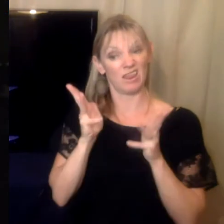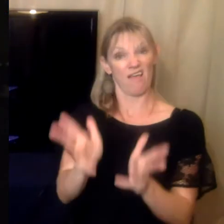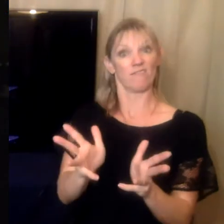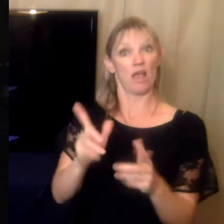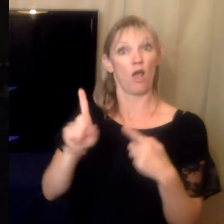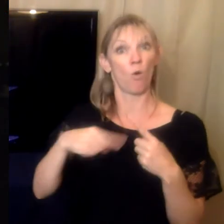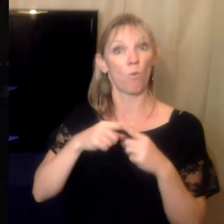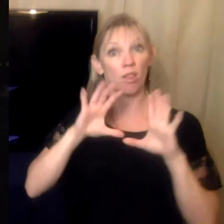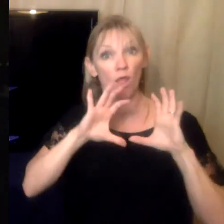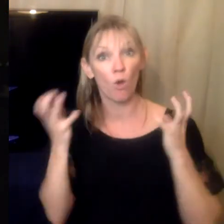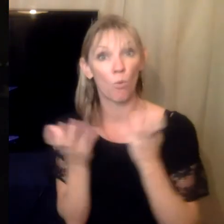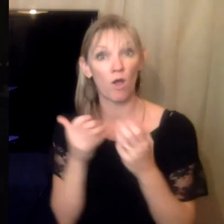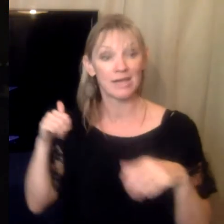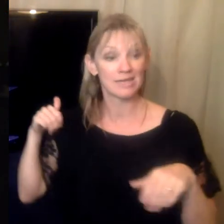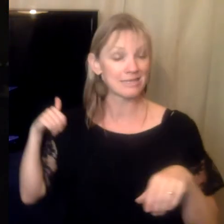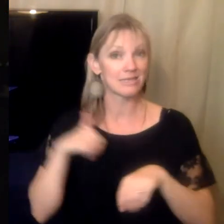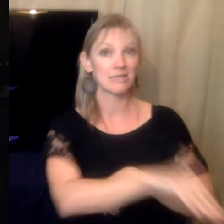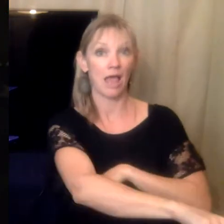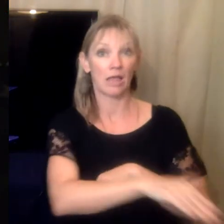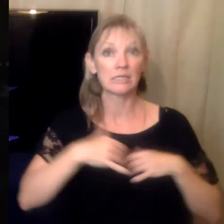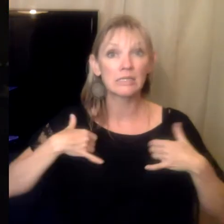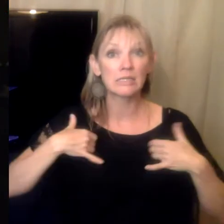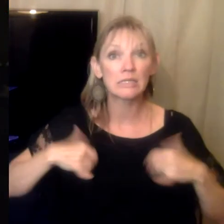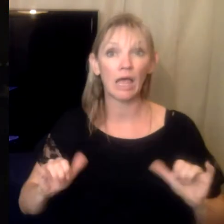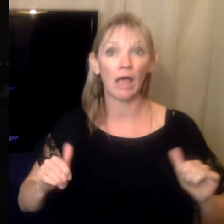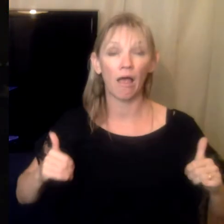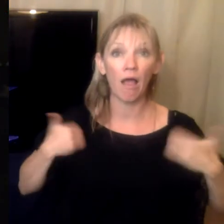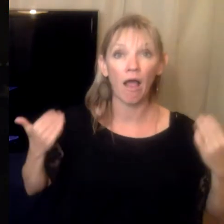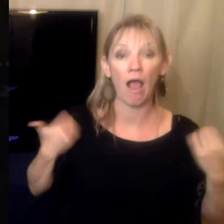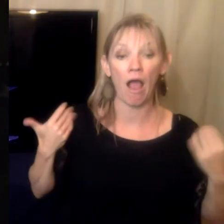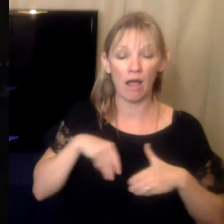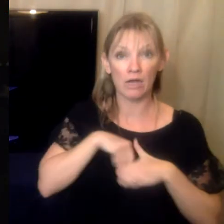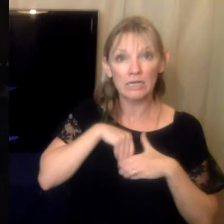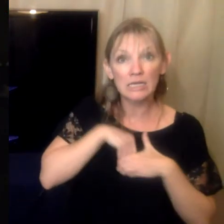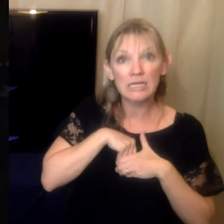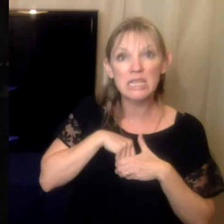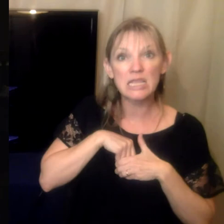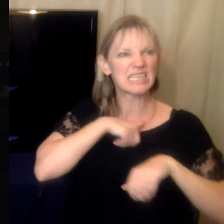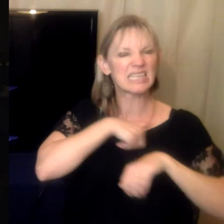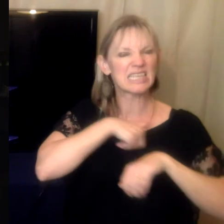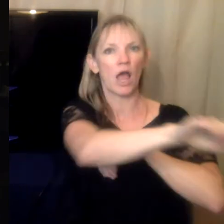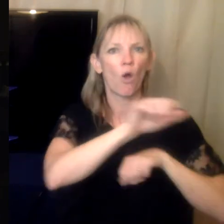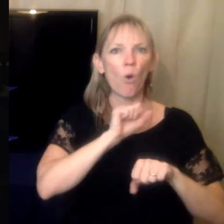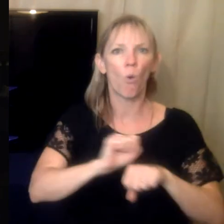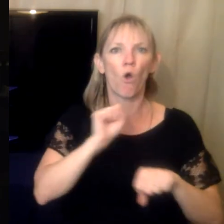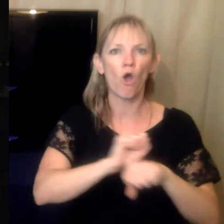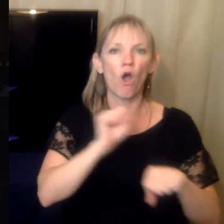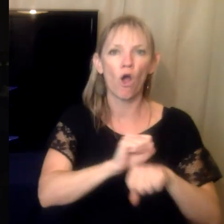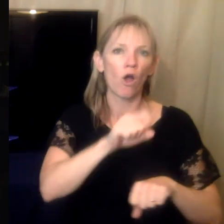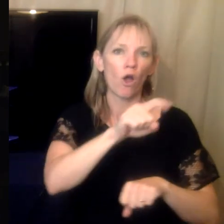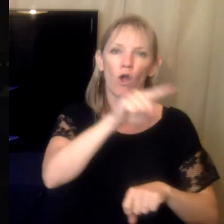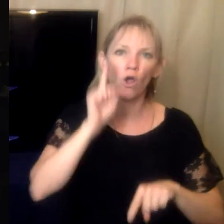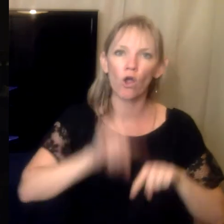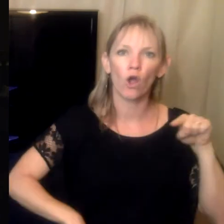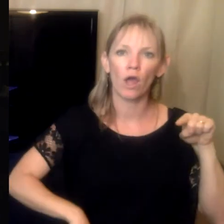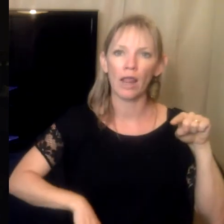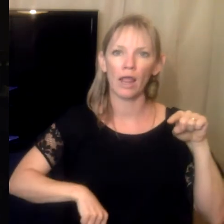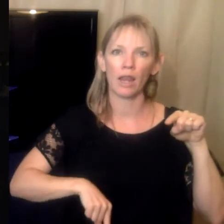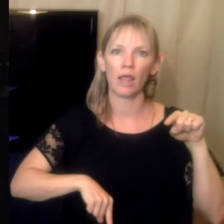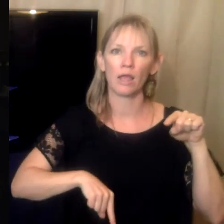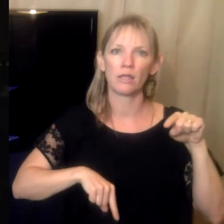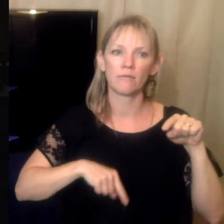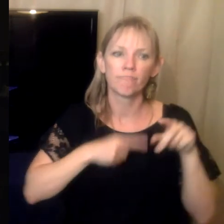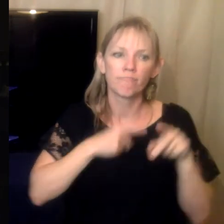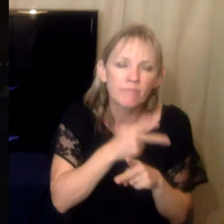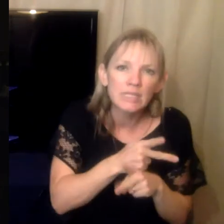the world sent you, still a tender little boy inside, out to work where you could not hold your baby's